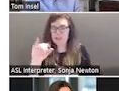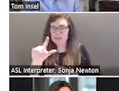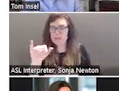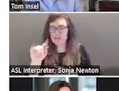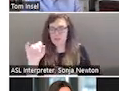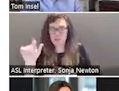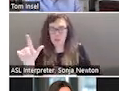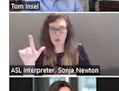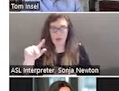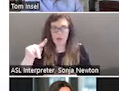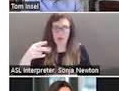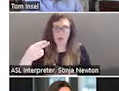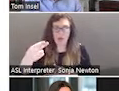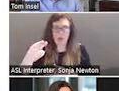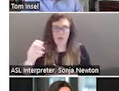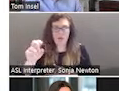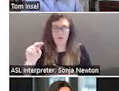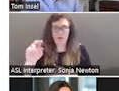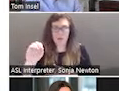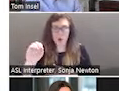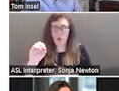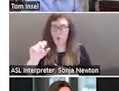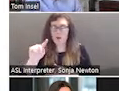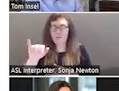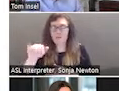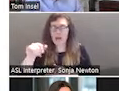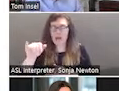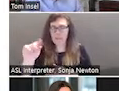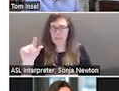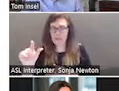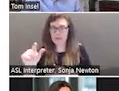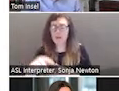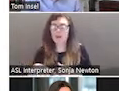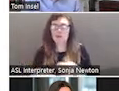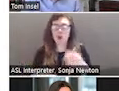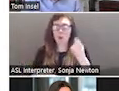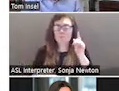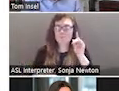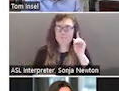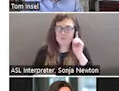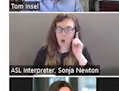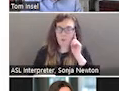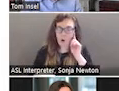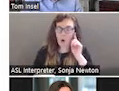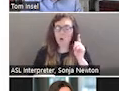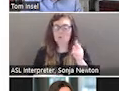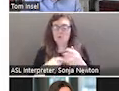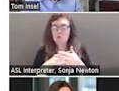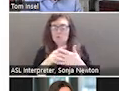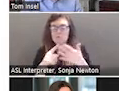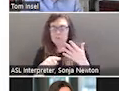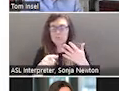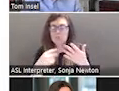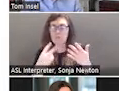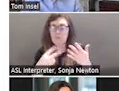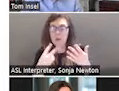the idea of collecting data from wearables or smartphones, or using the voice and the content of speech